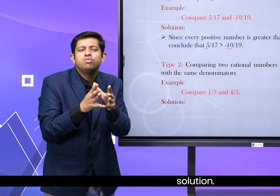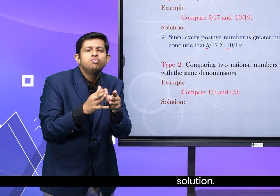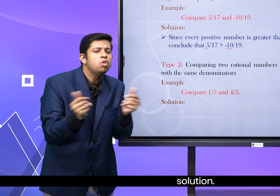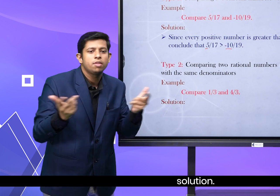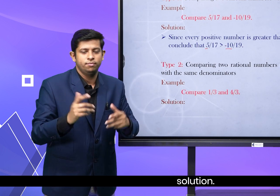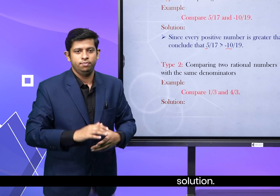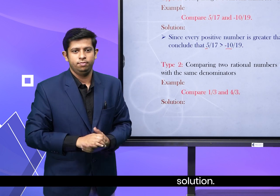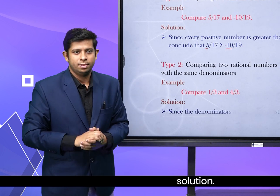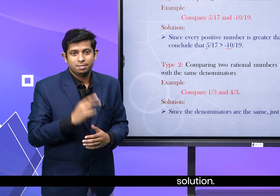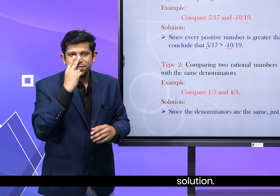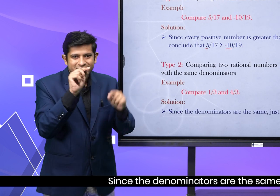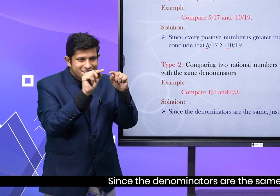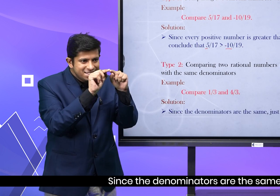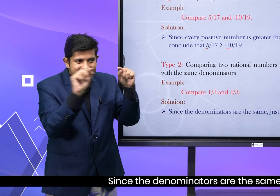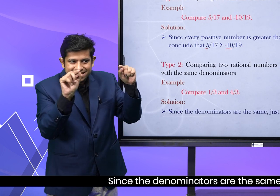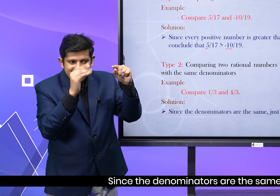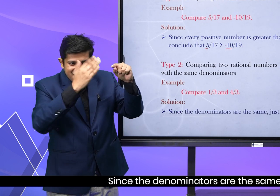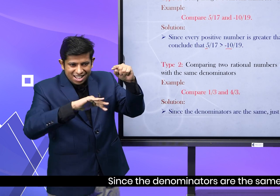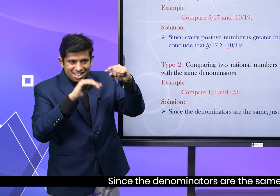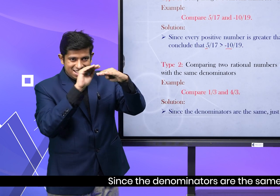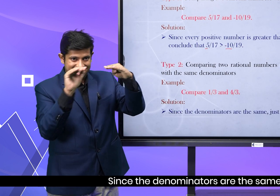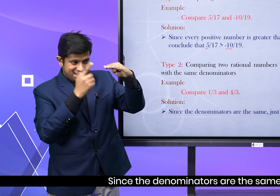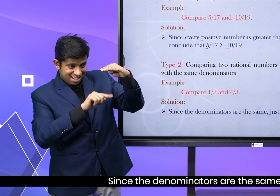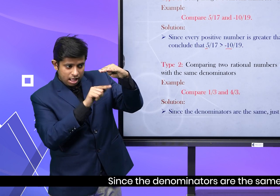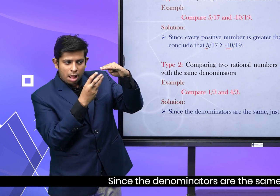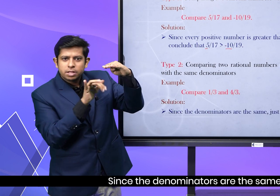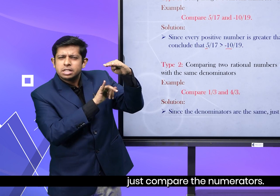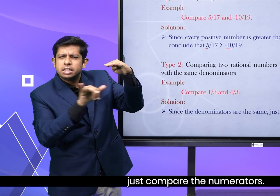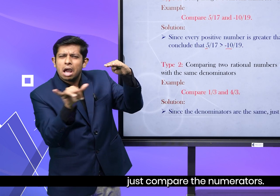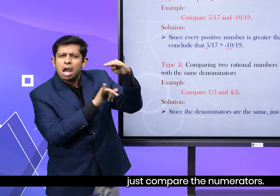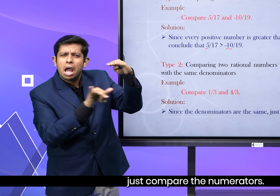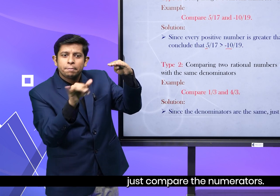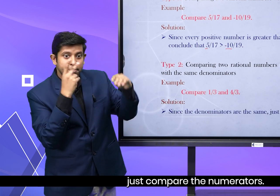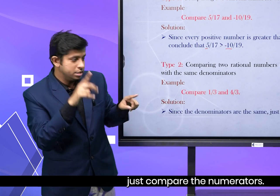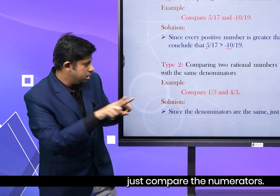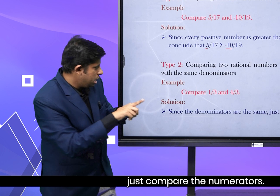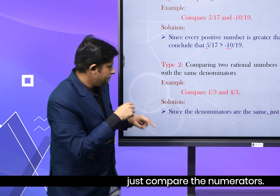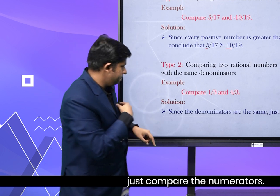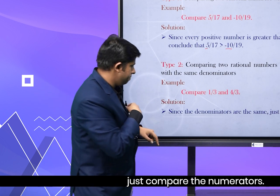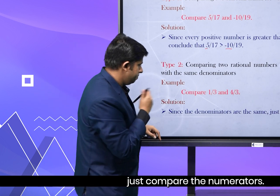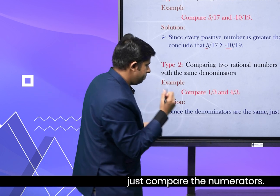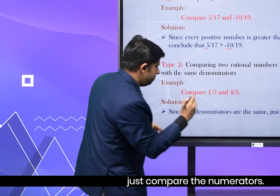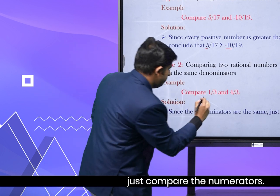Solution. Since the denominators are the same, just compare the numerators.